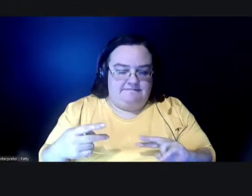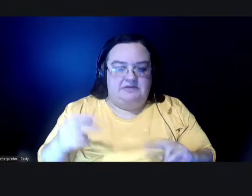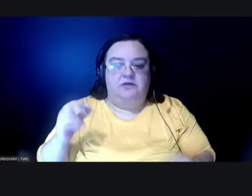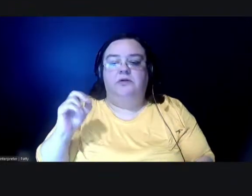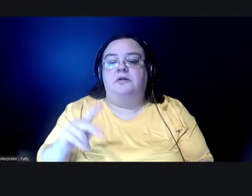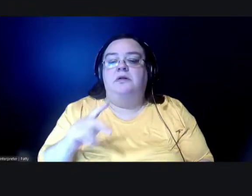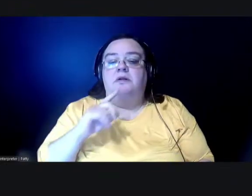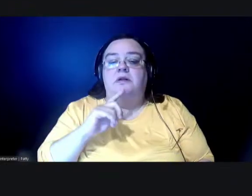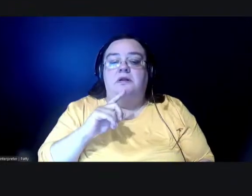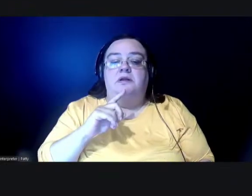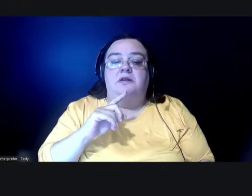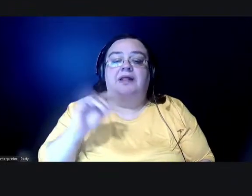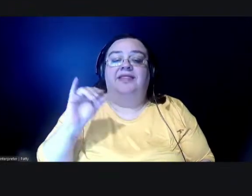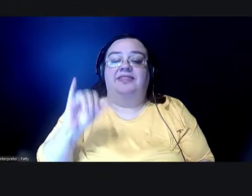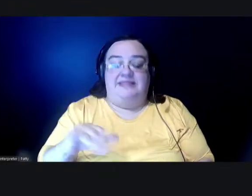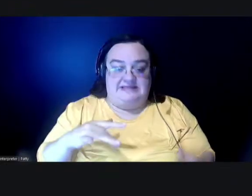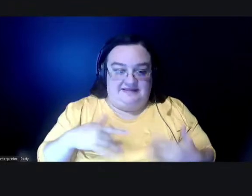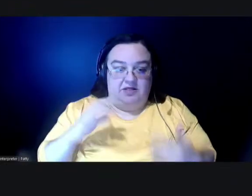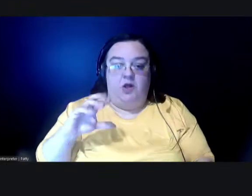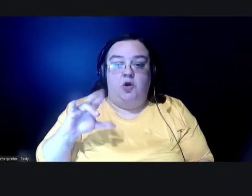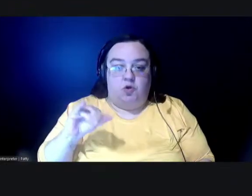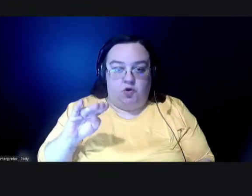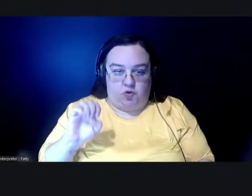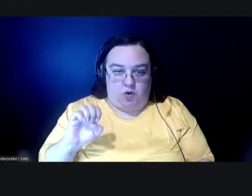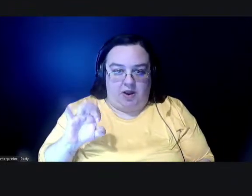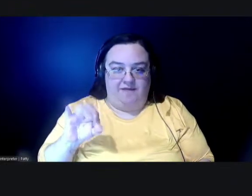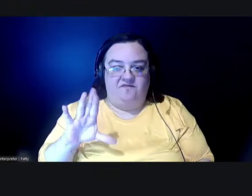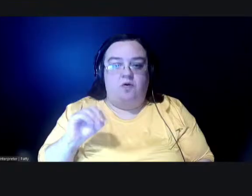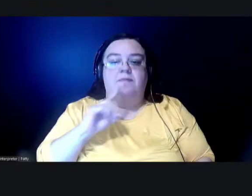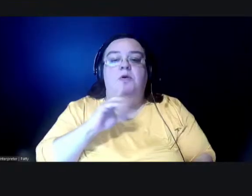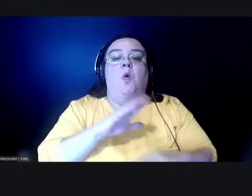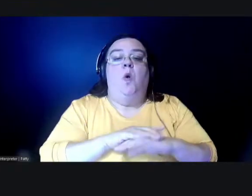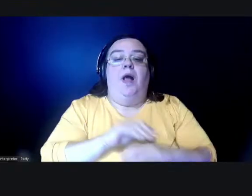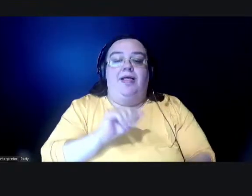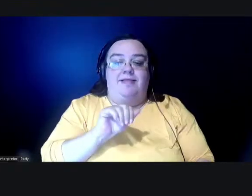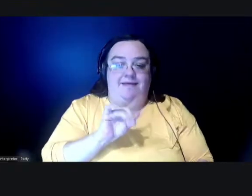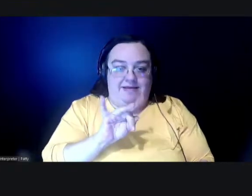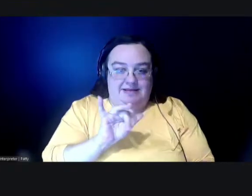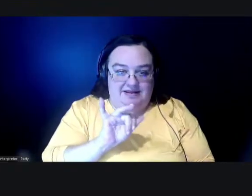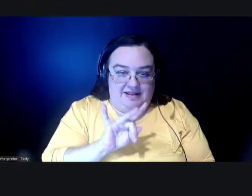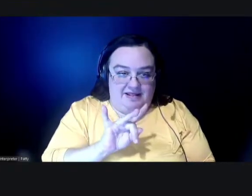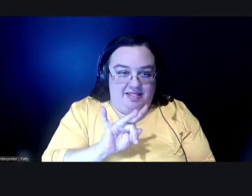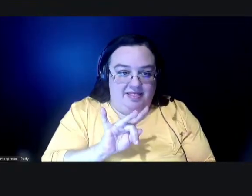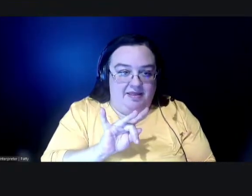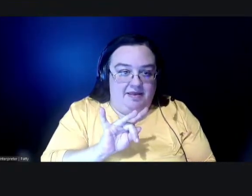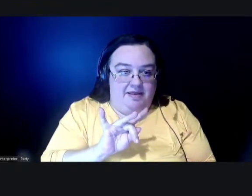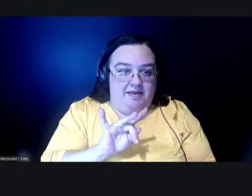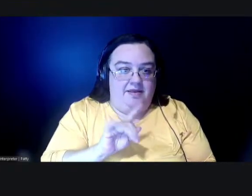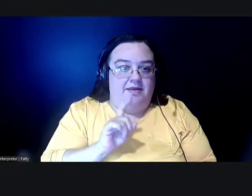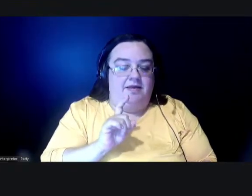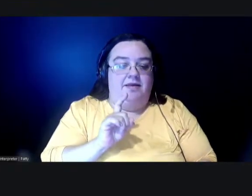on, this event, the crime forum is on the 18th at